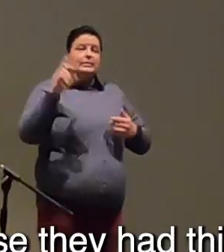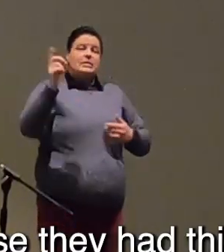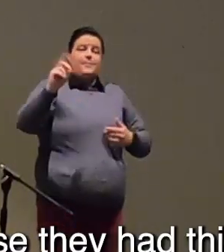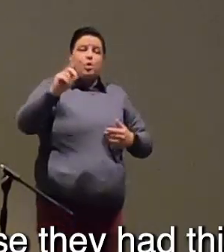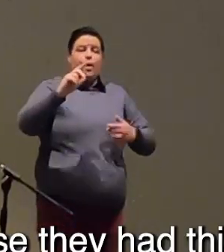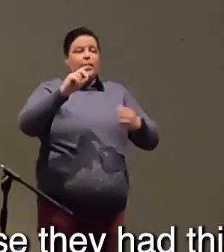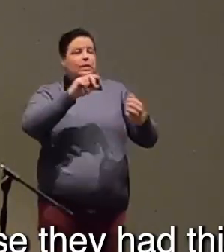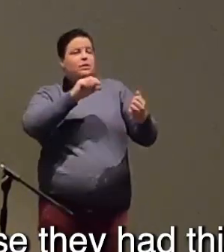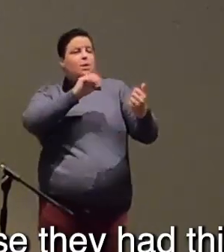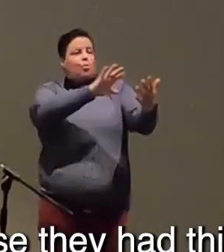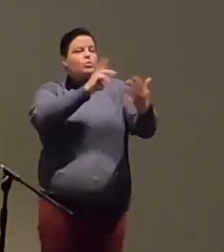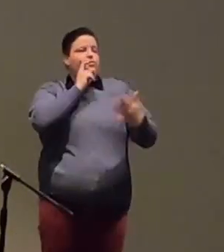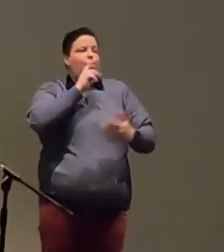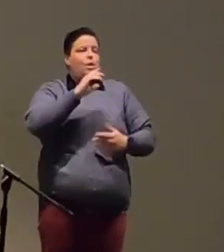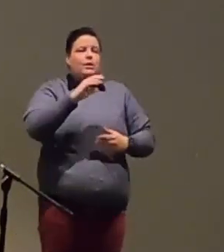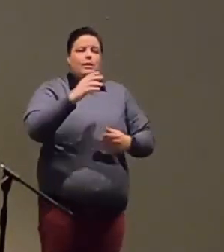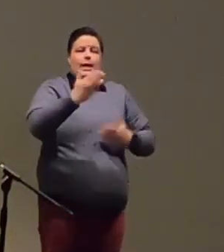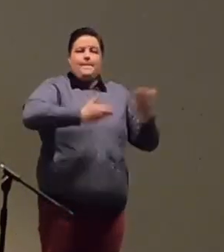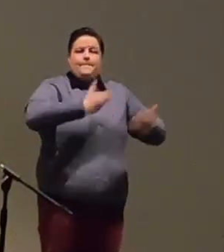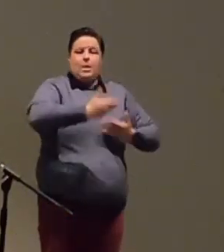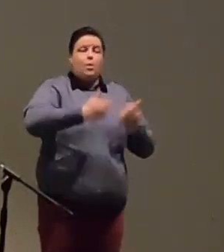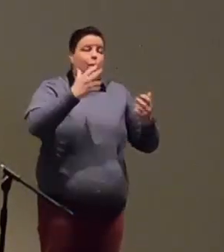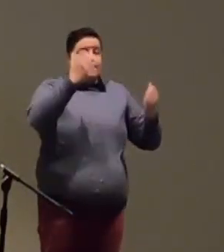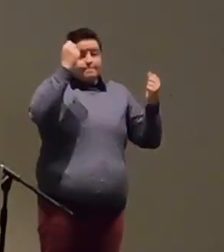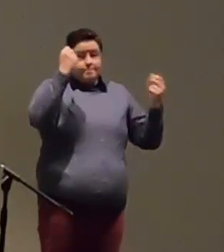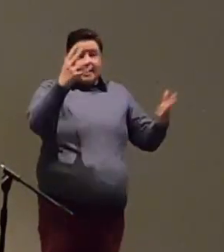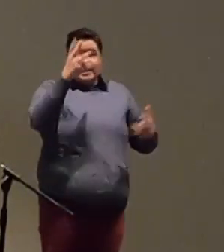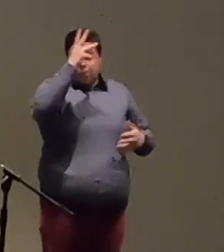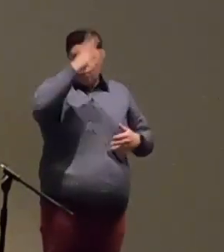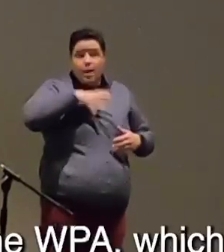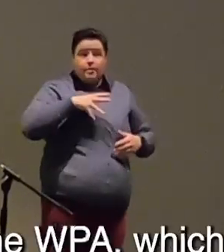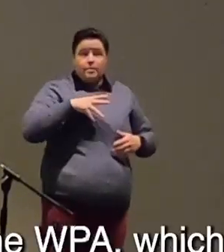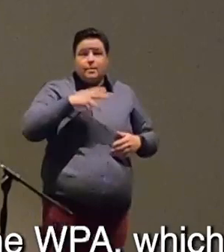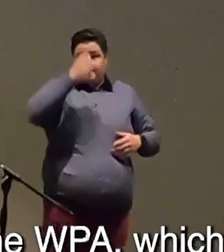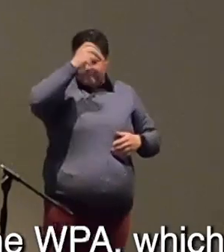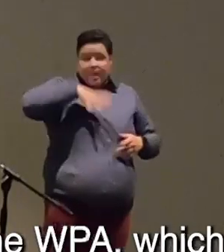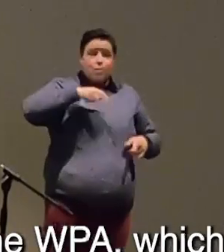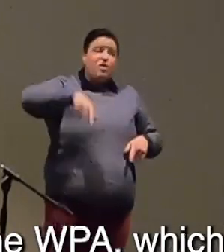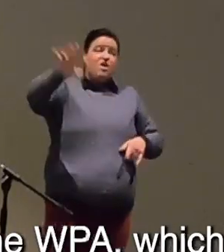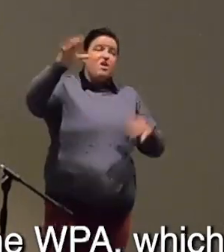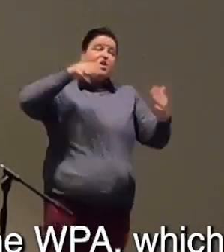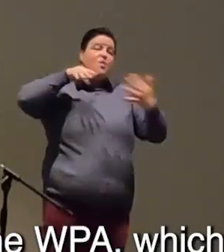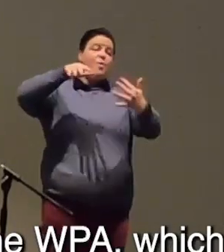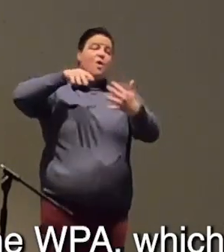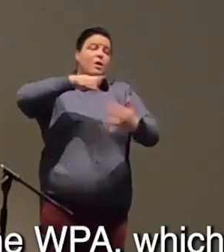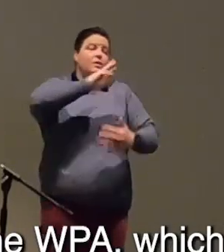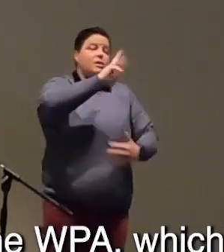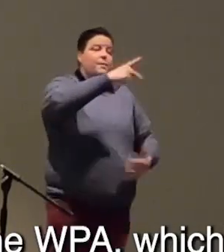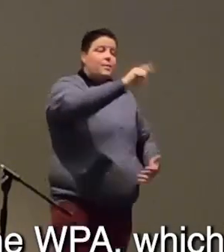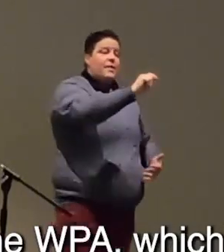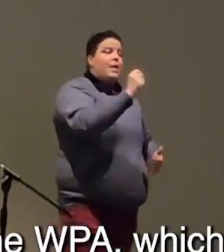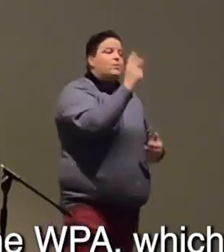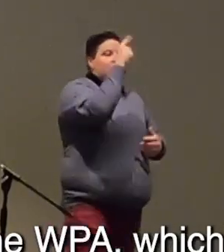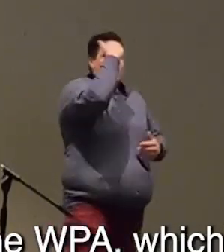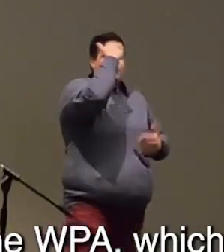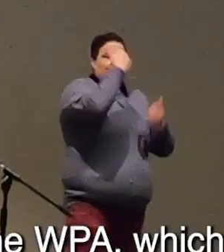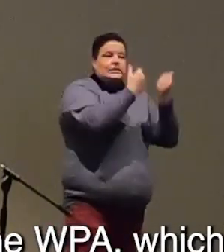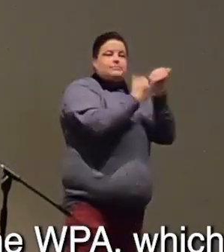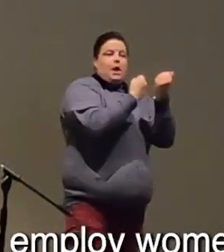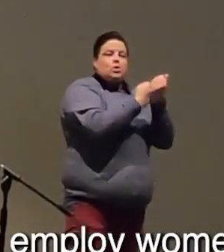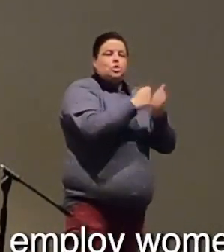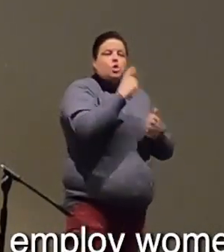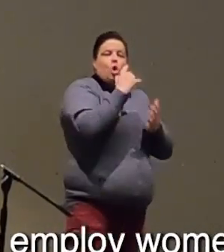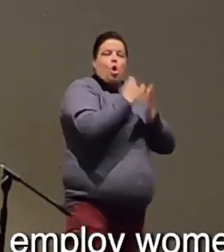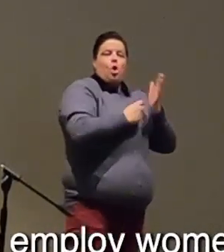democratic approach to employment, and because many men were away at war, the WPA, which was the government-sponsored art